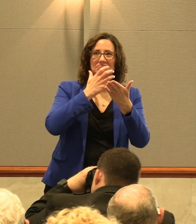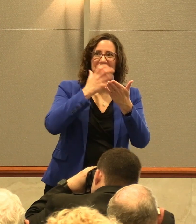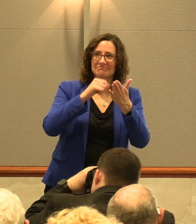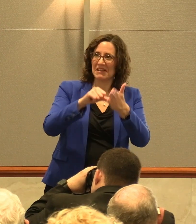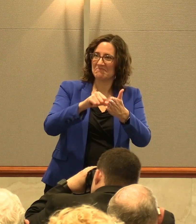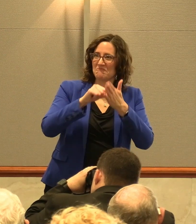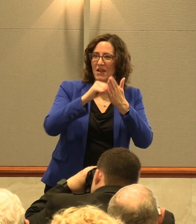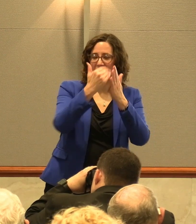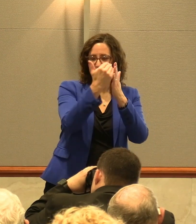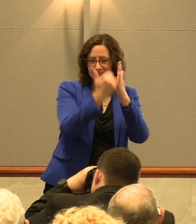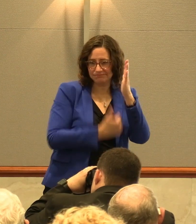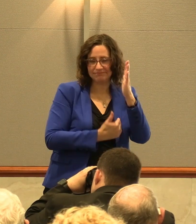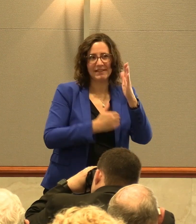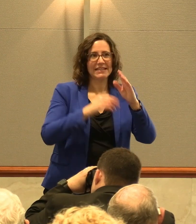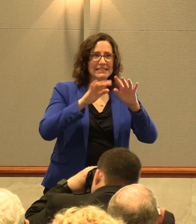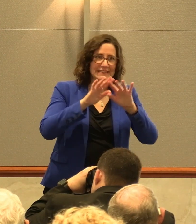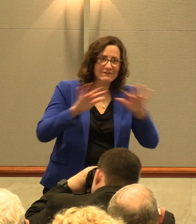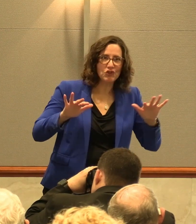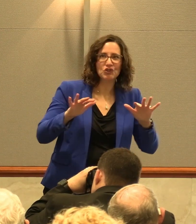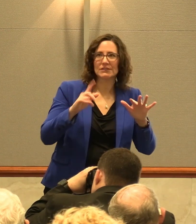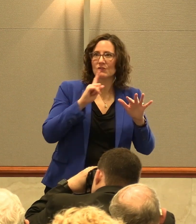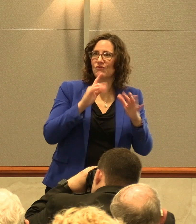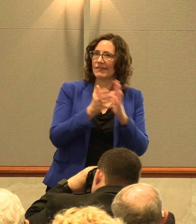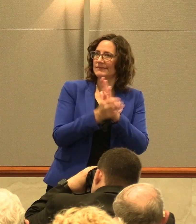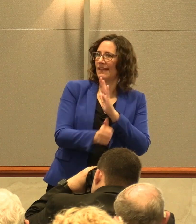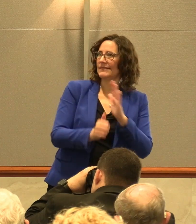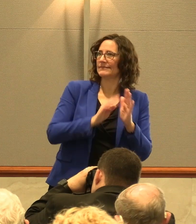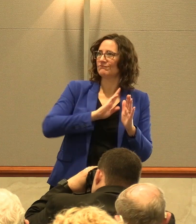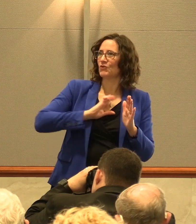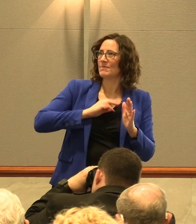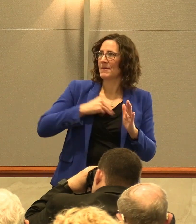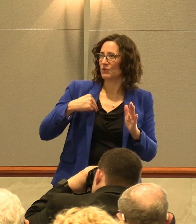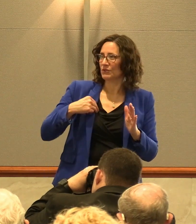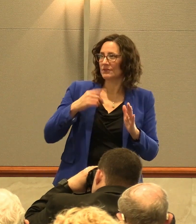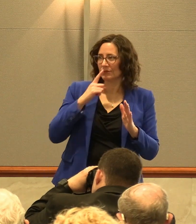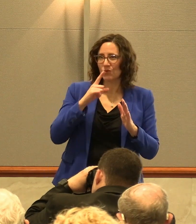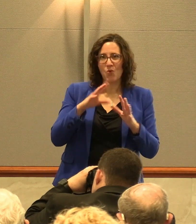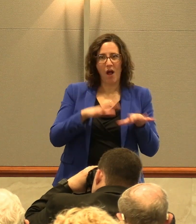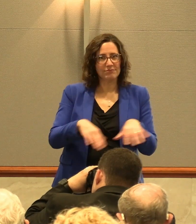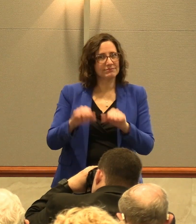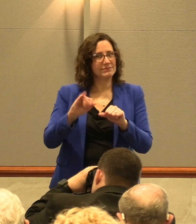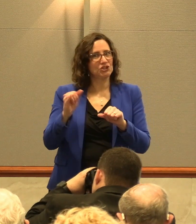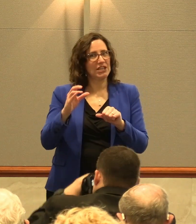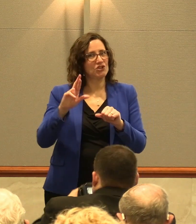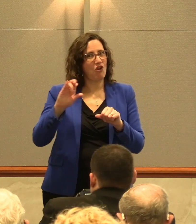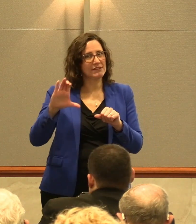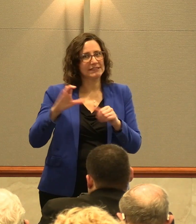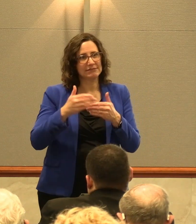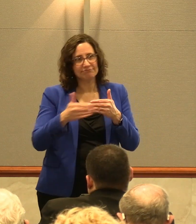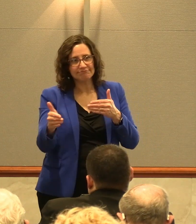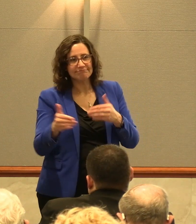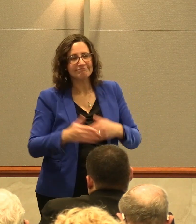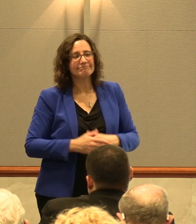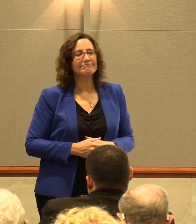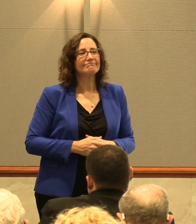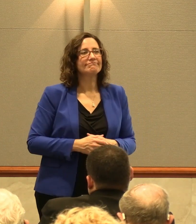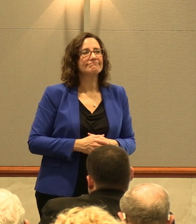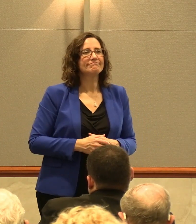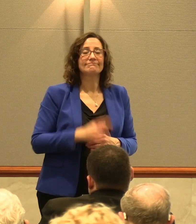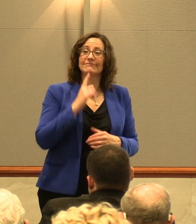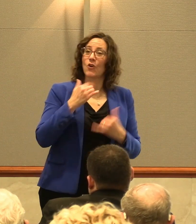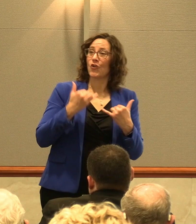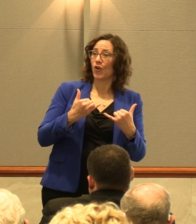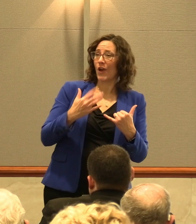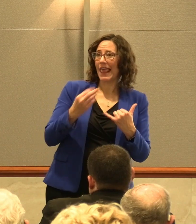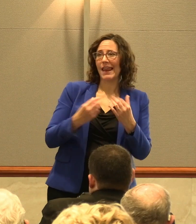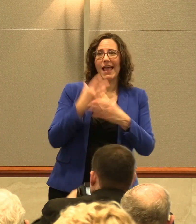slate of diverse and talented board members who will serve at the helm of the JCRC going forward. To the current